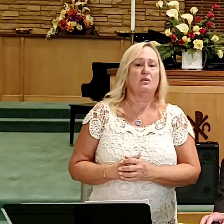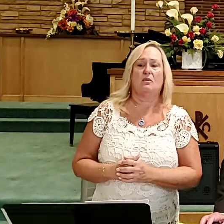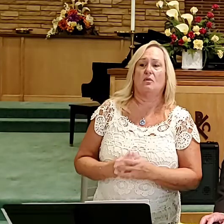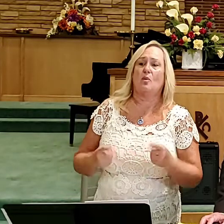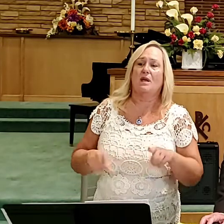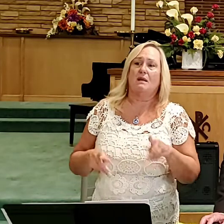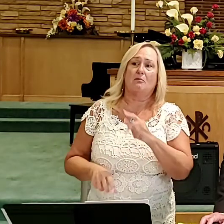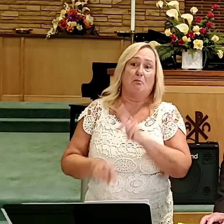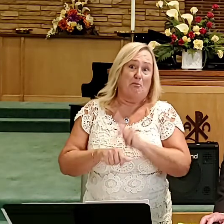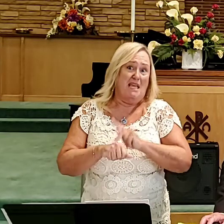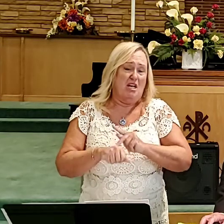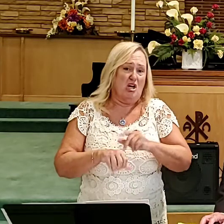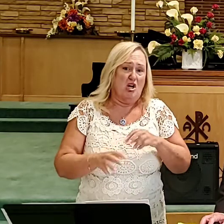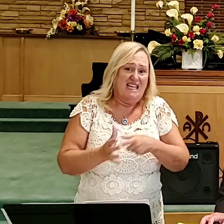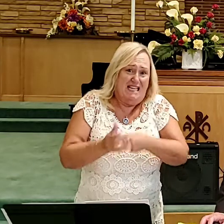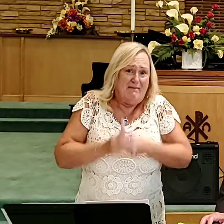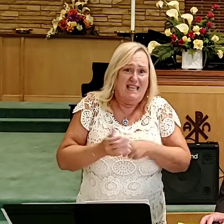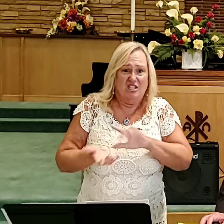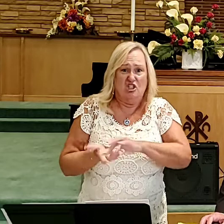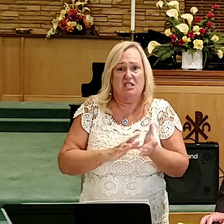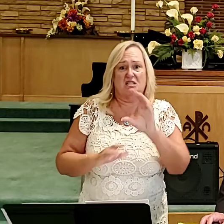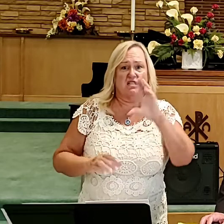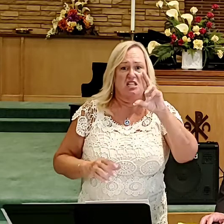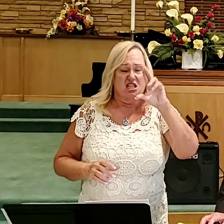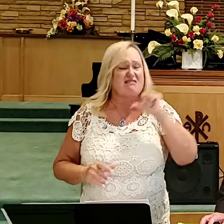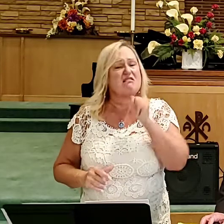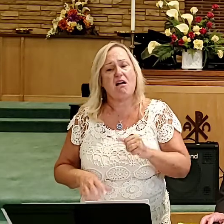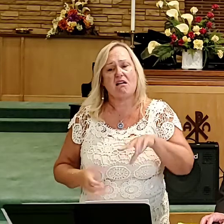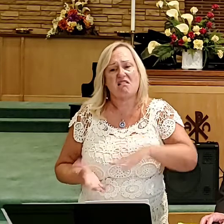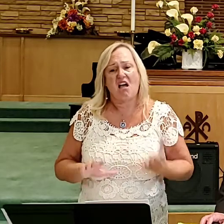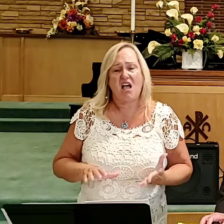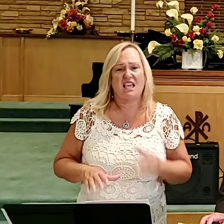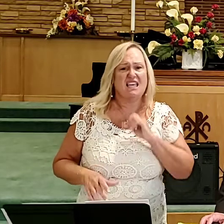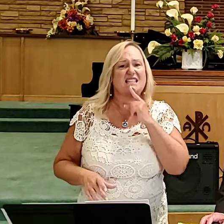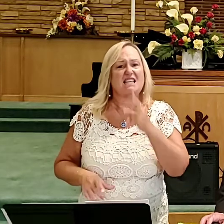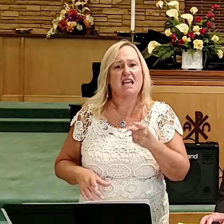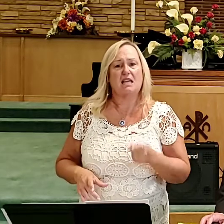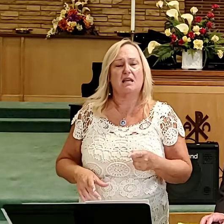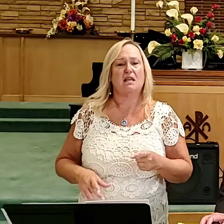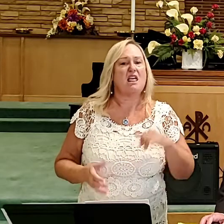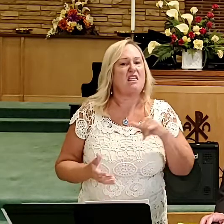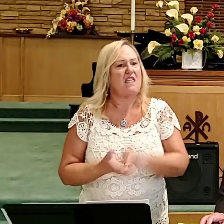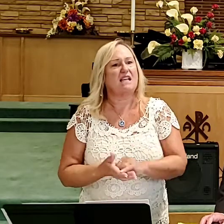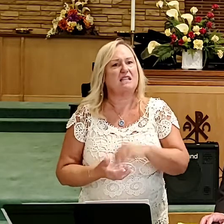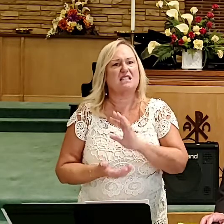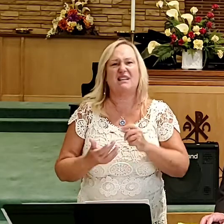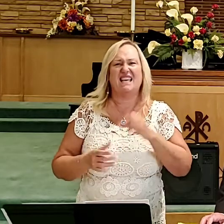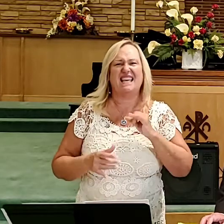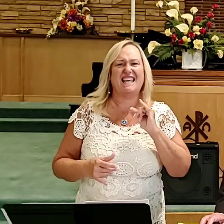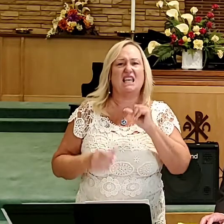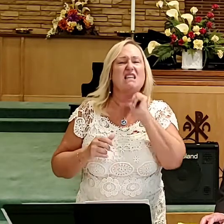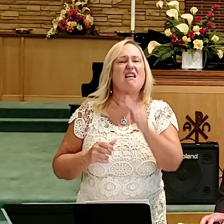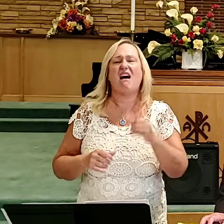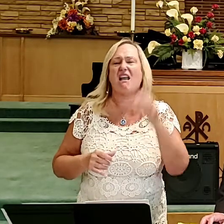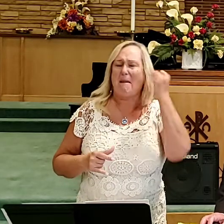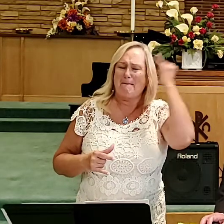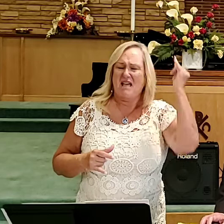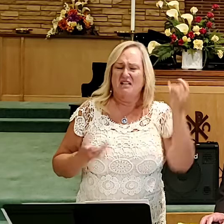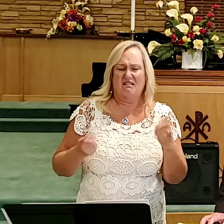When Peter demands Jesus not die, he is in a sense saying that's something he can't imagine